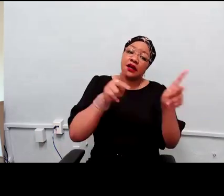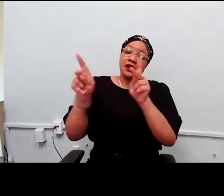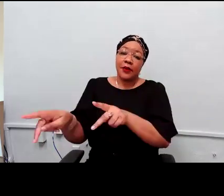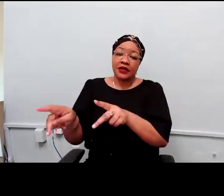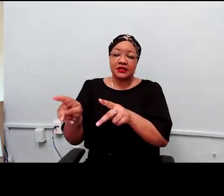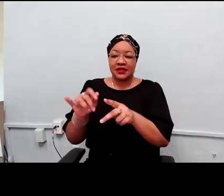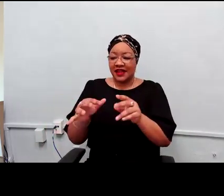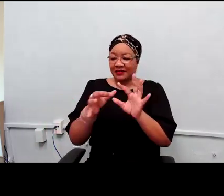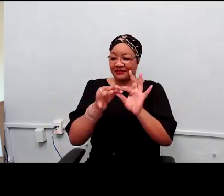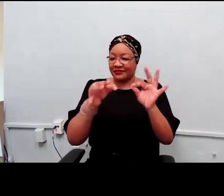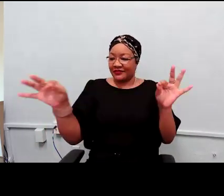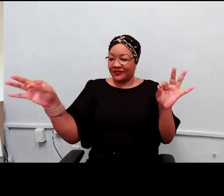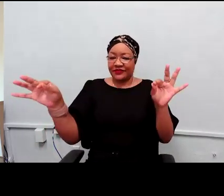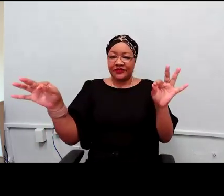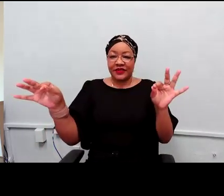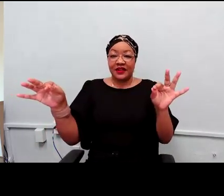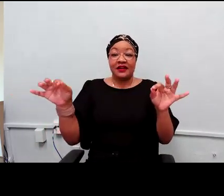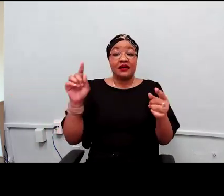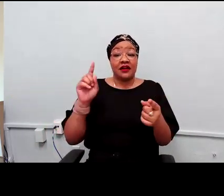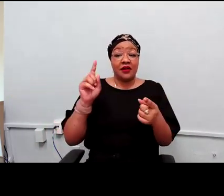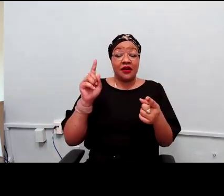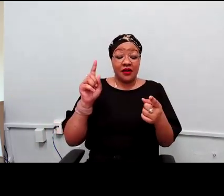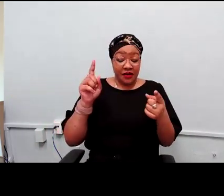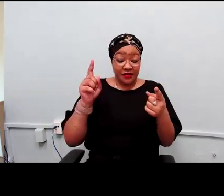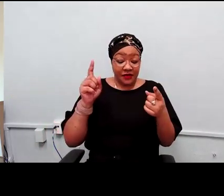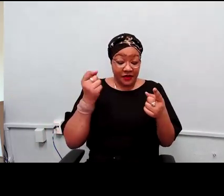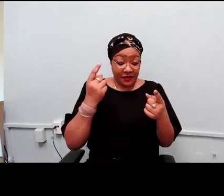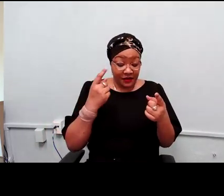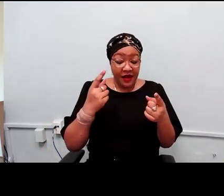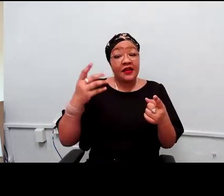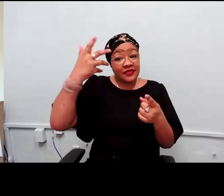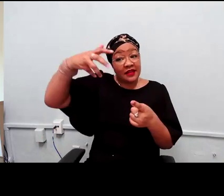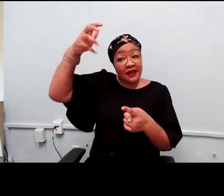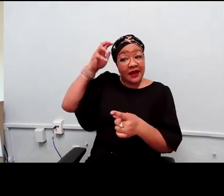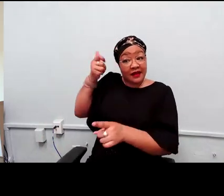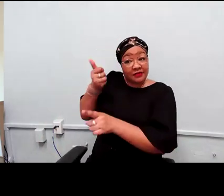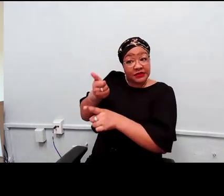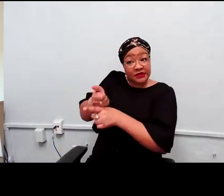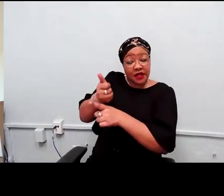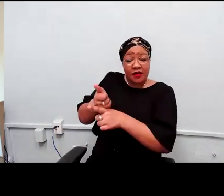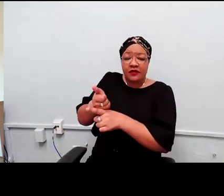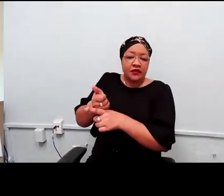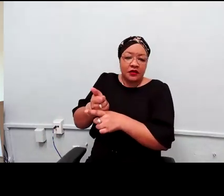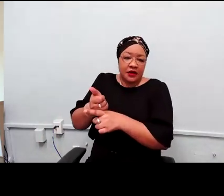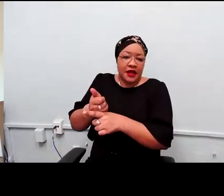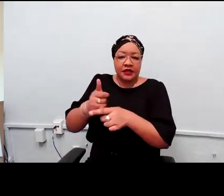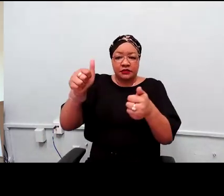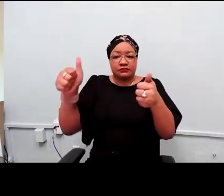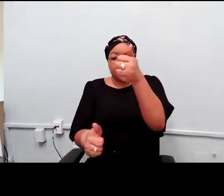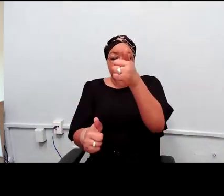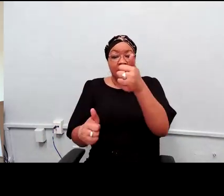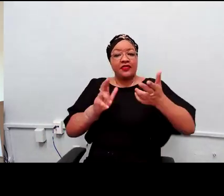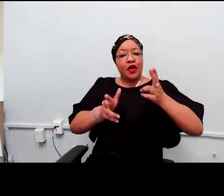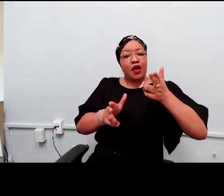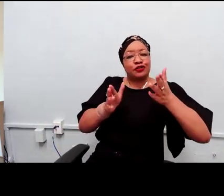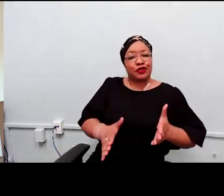until the lion learns to write, every story will glorify the hunter, right? So I always tell my students,